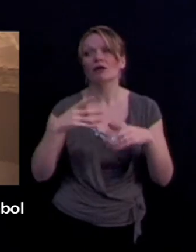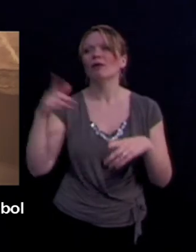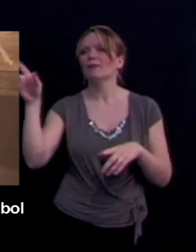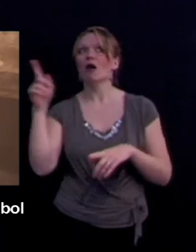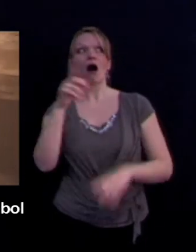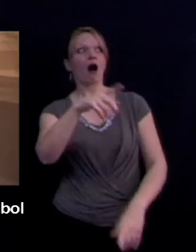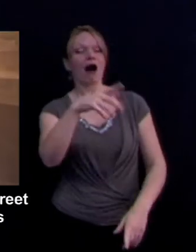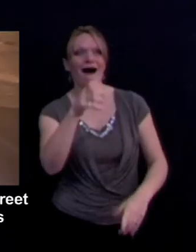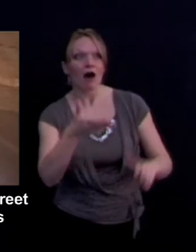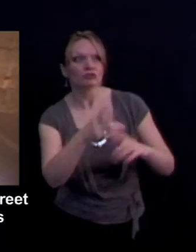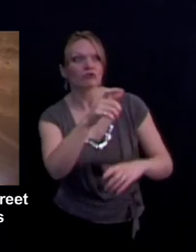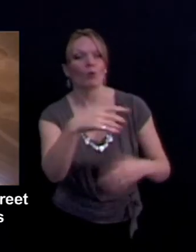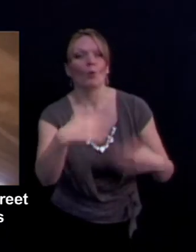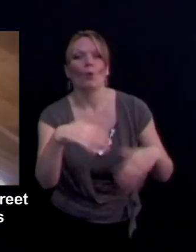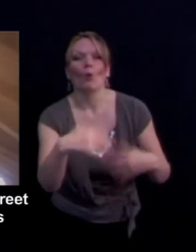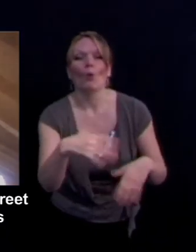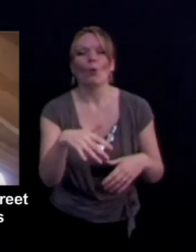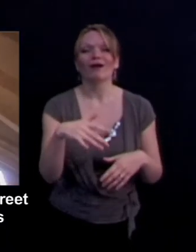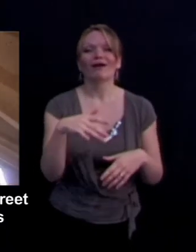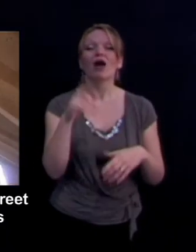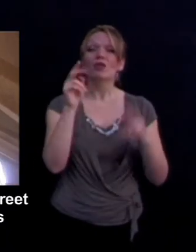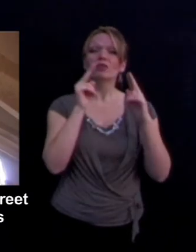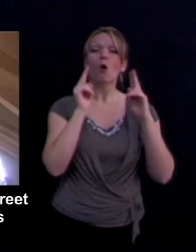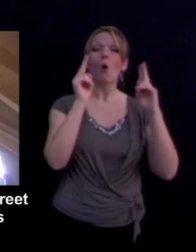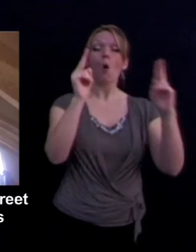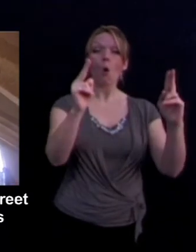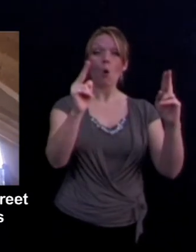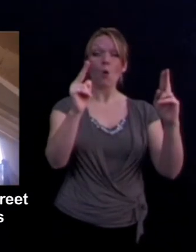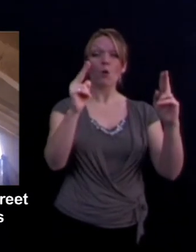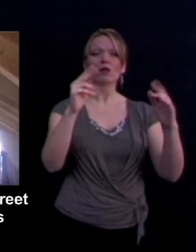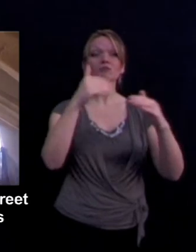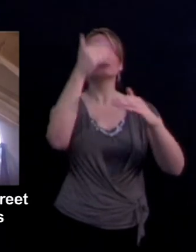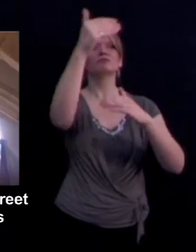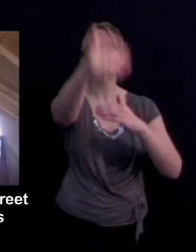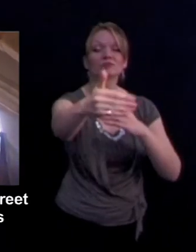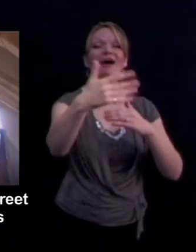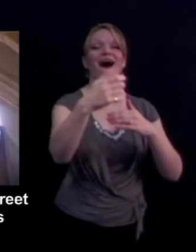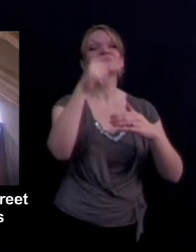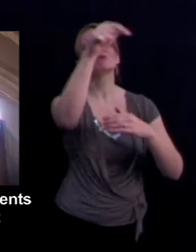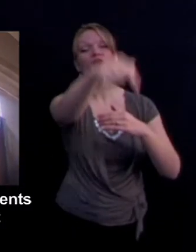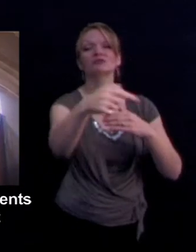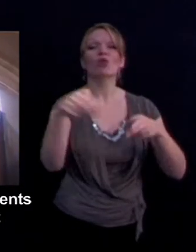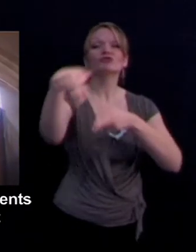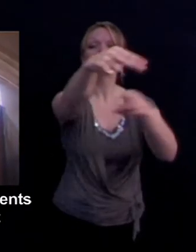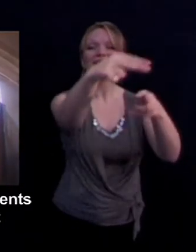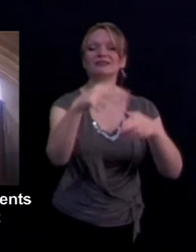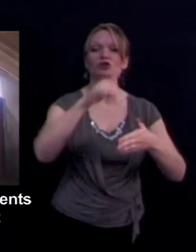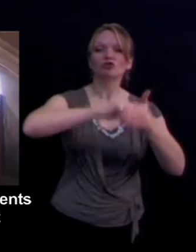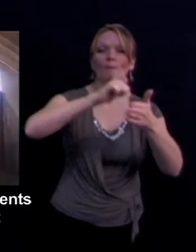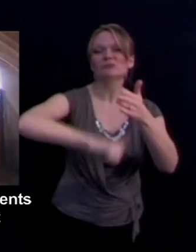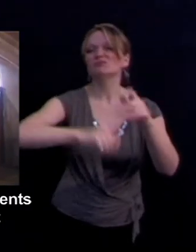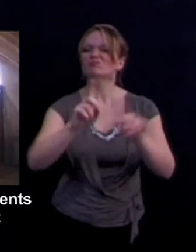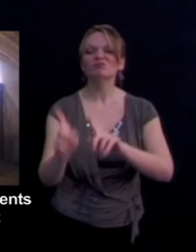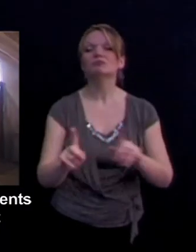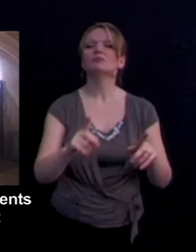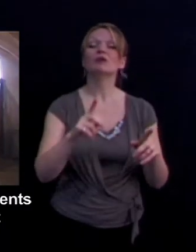symbol. The hall itself stood back from the street, fronted by a row of stalls or shops. A stout front door protected